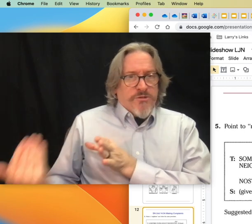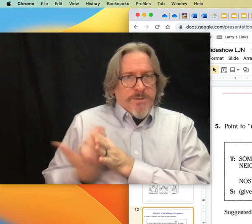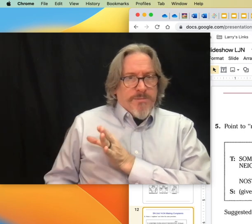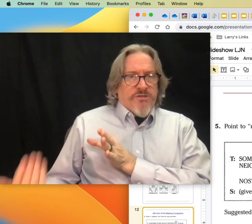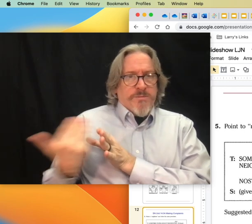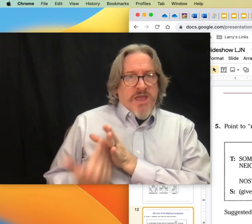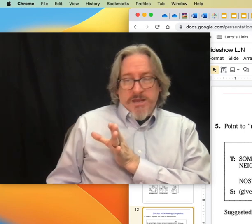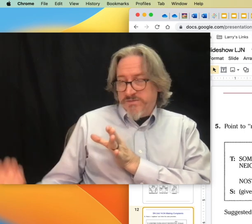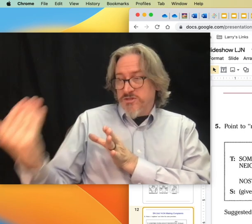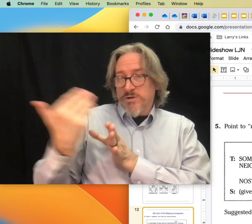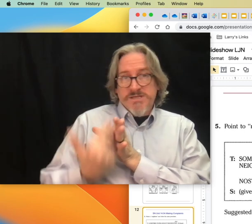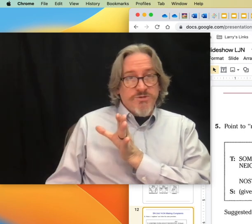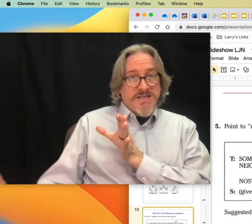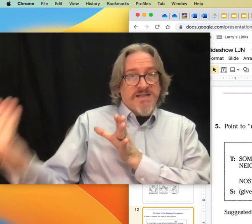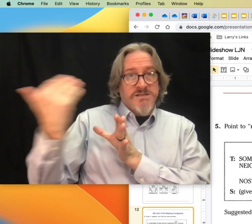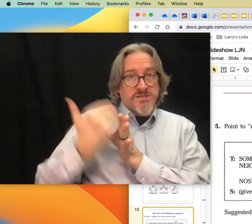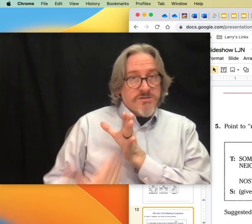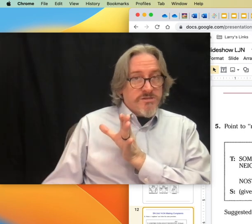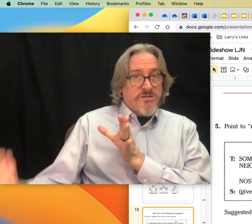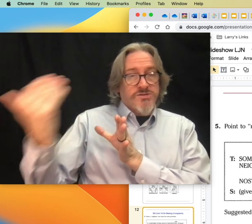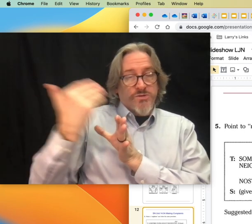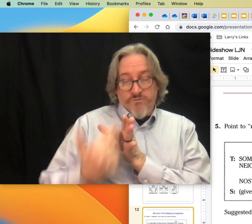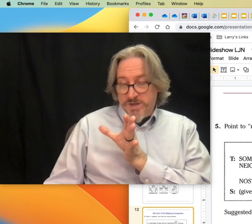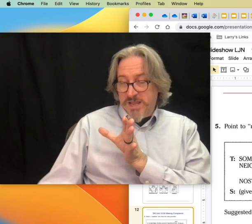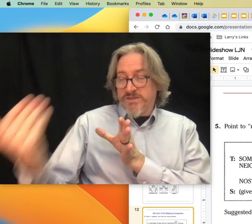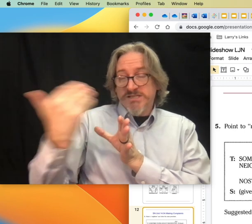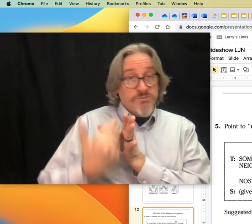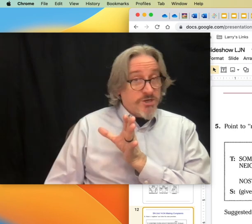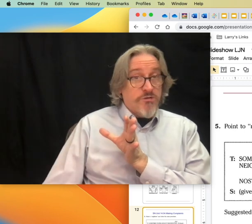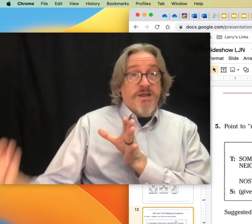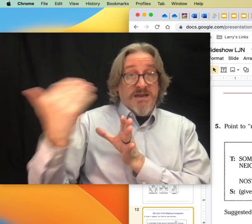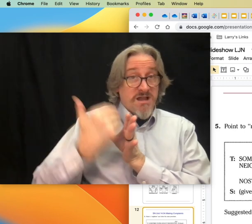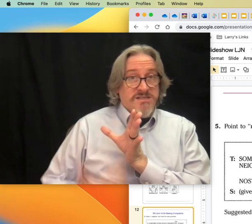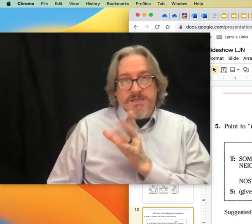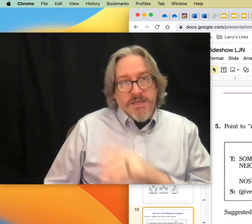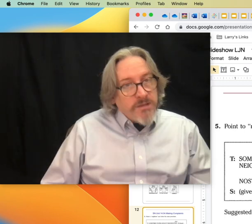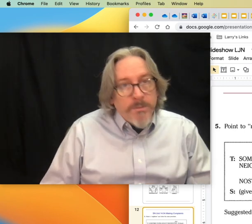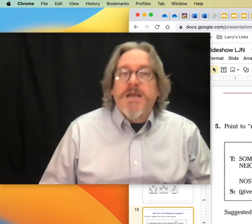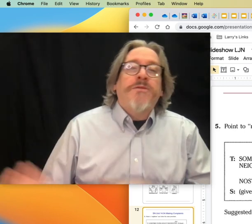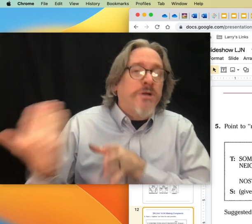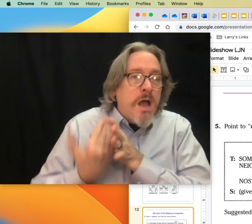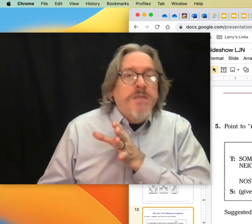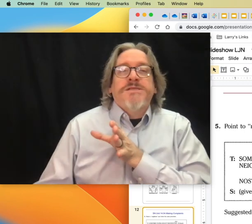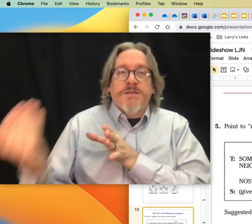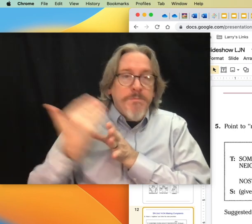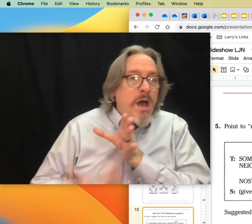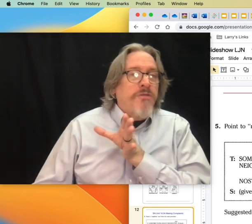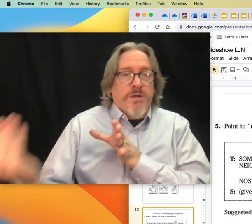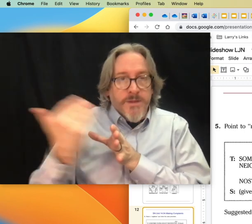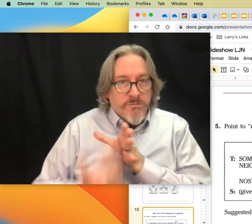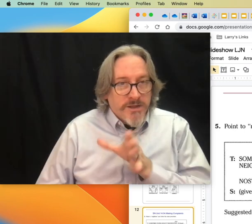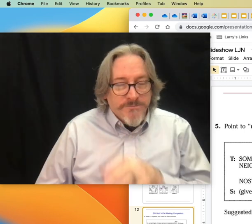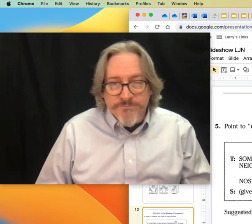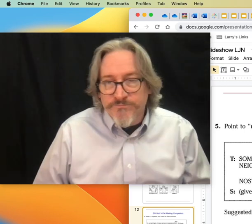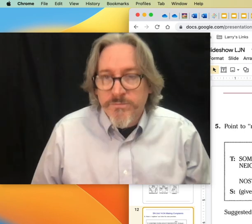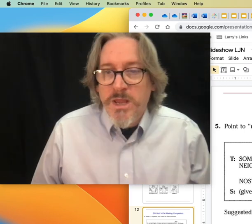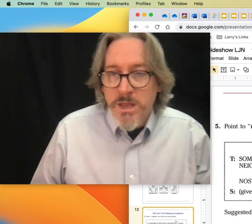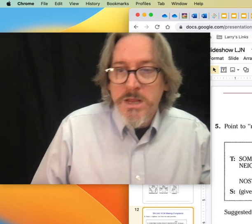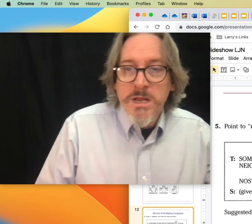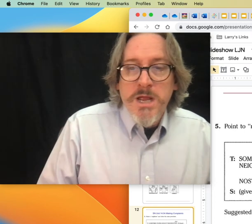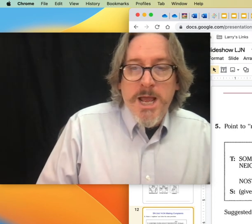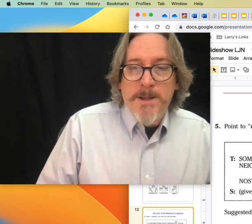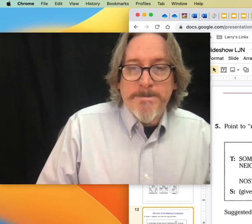always bothering me. And notice how I'm doing that. Sort of, this is recurring and constant. Like, oh my God, they're constantly bothering me, right?